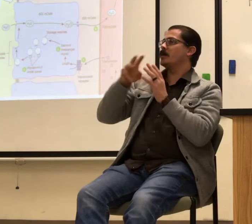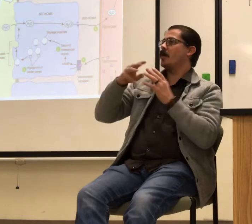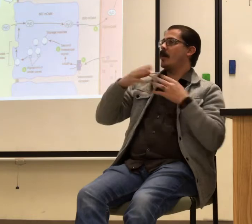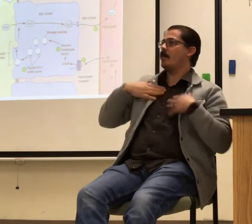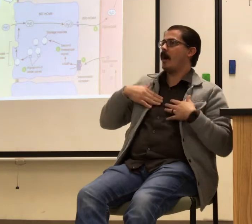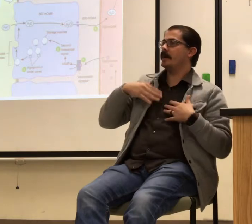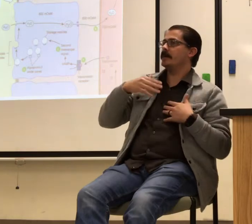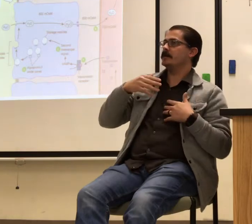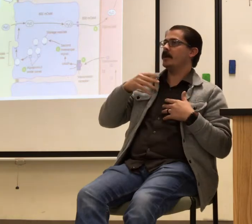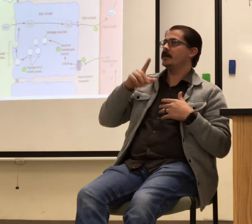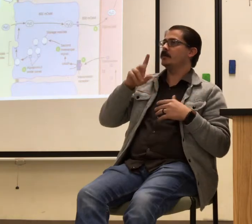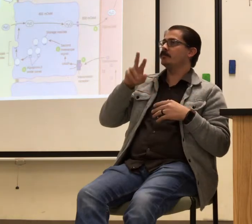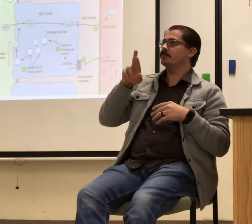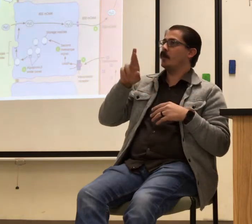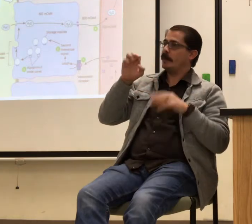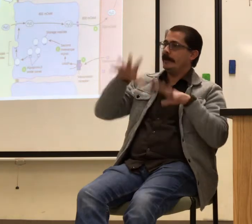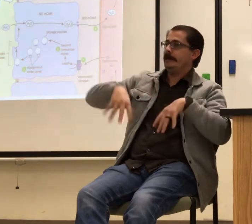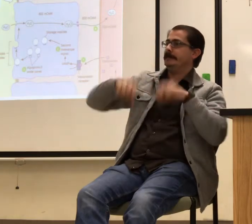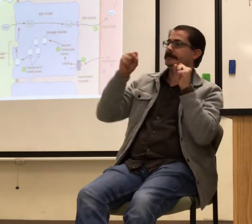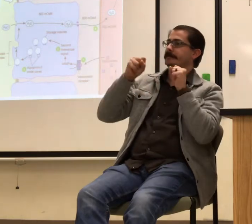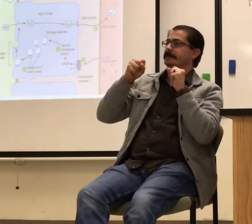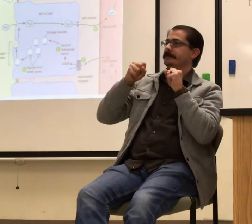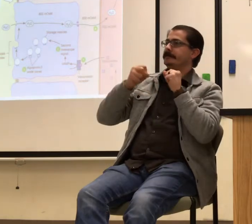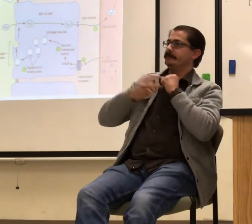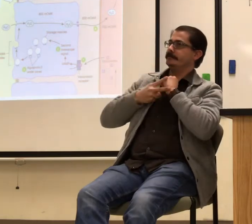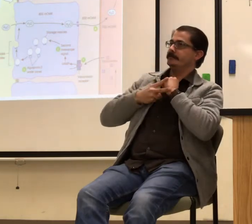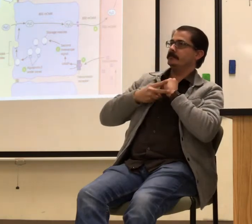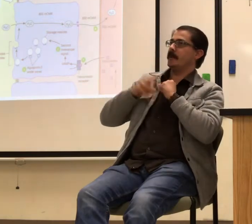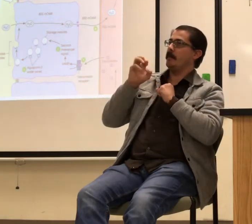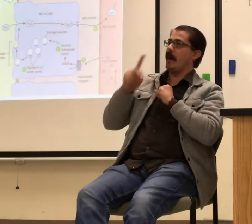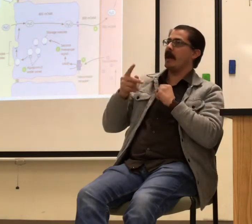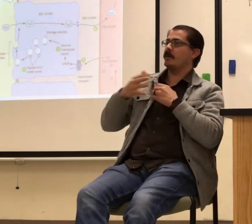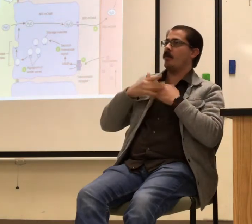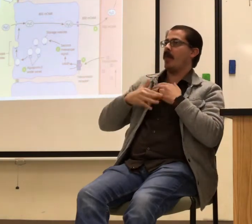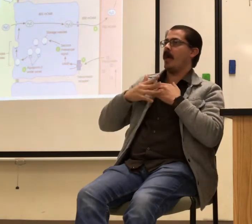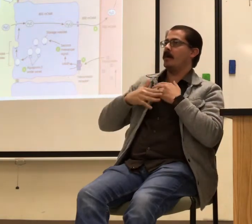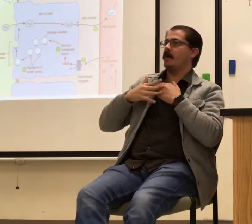putting it back into the blood. Reabsorb